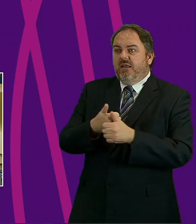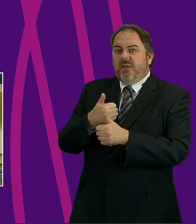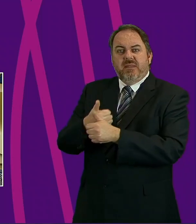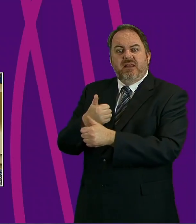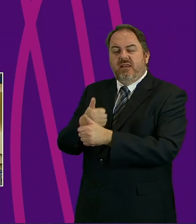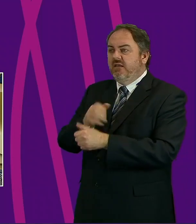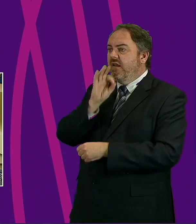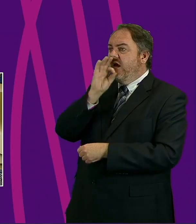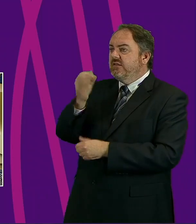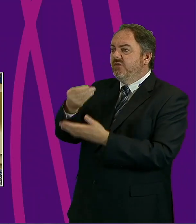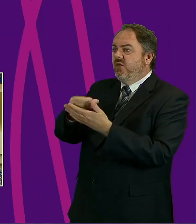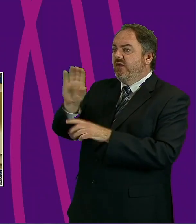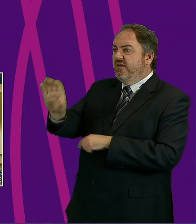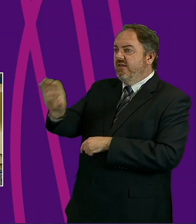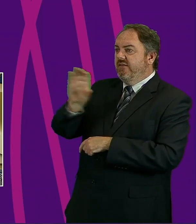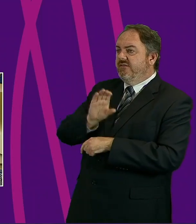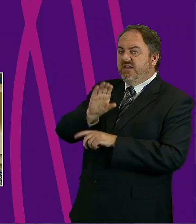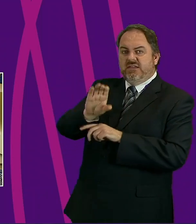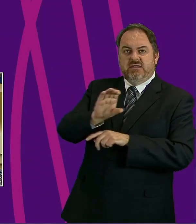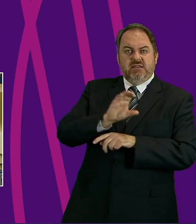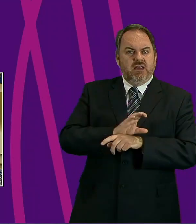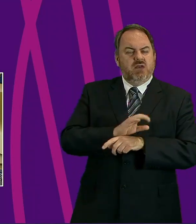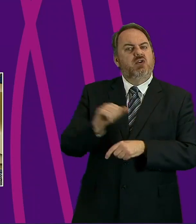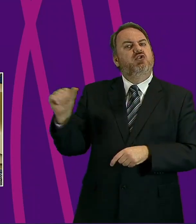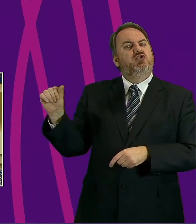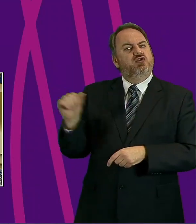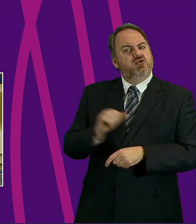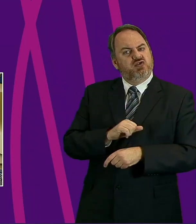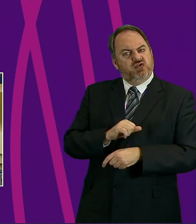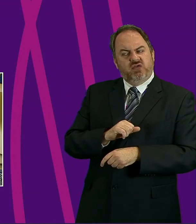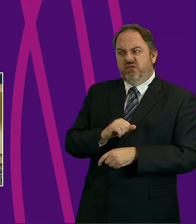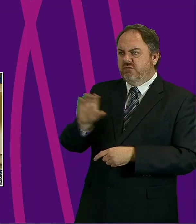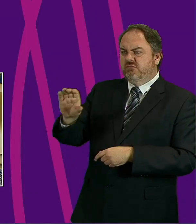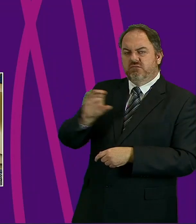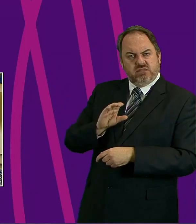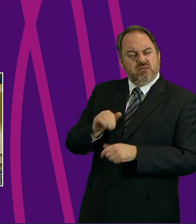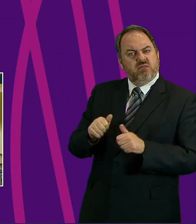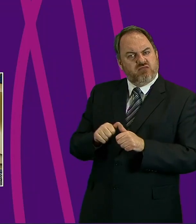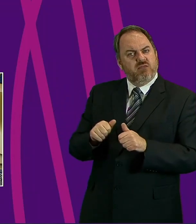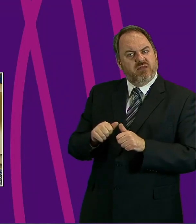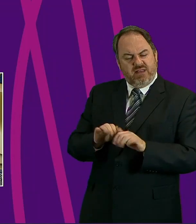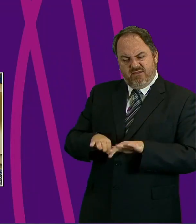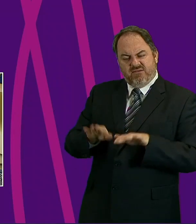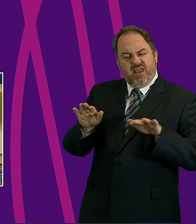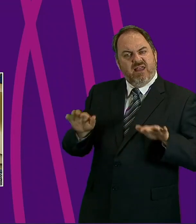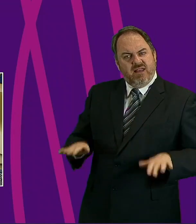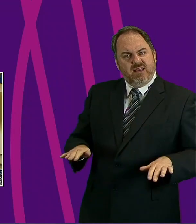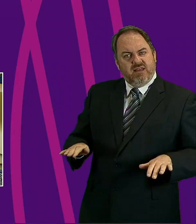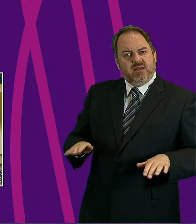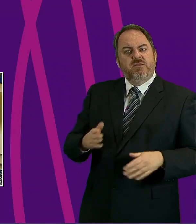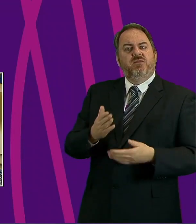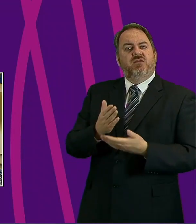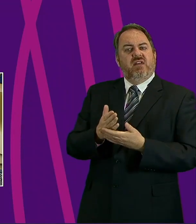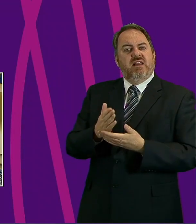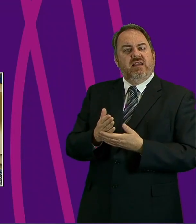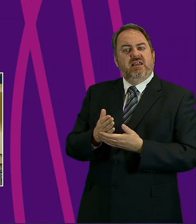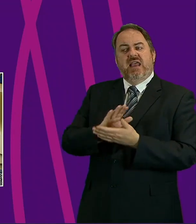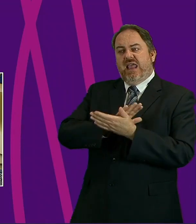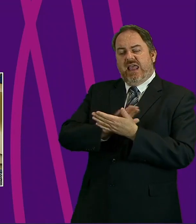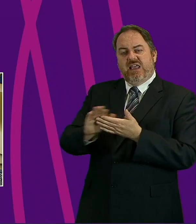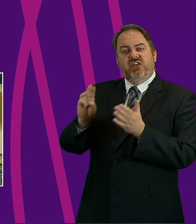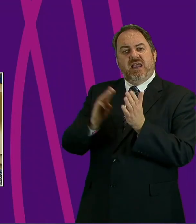so appropriately and that no one seeks to abuse the system. Obviously, for schemes administered by HMRC, that would be